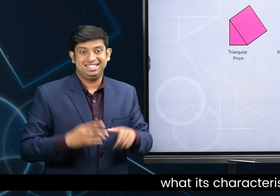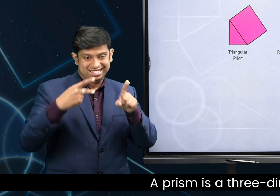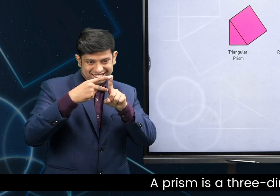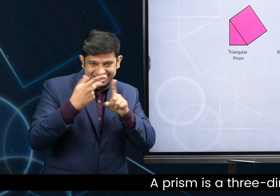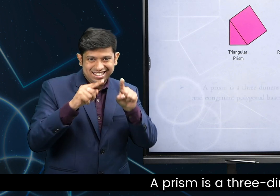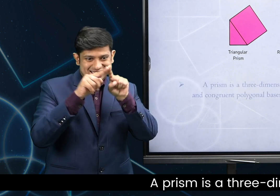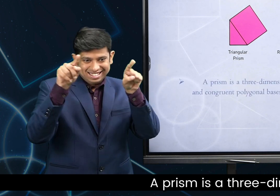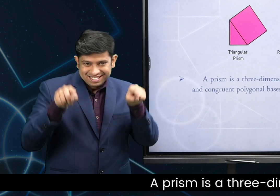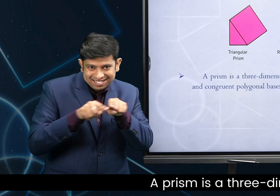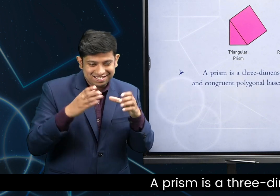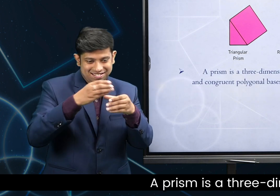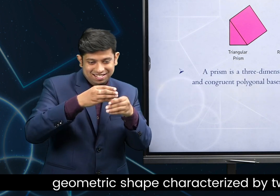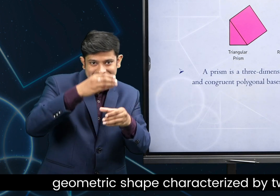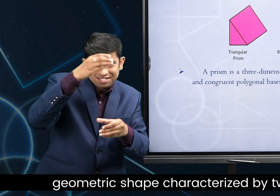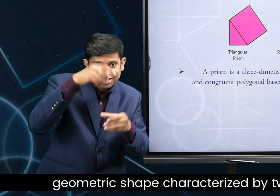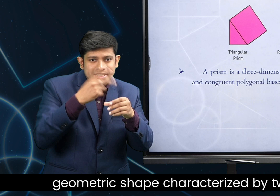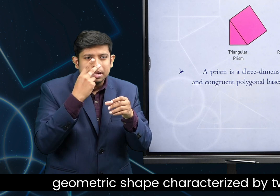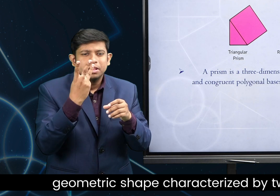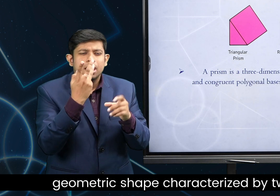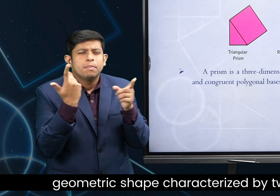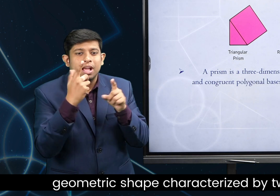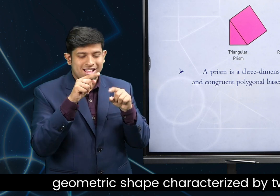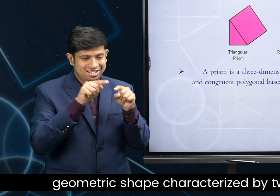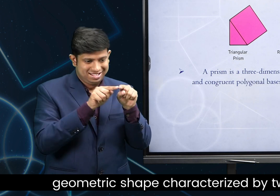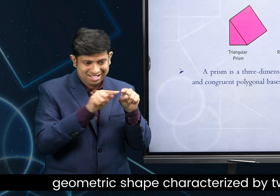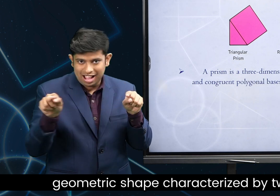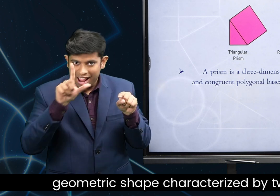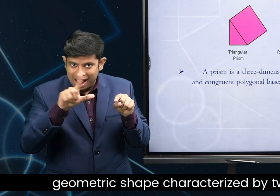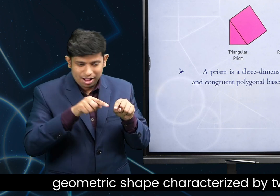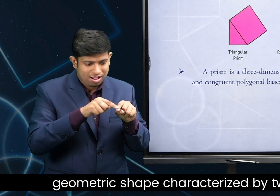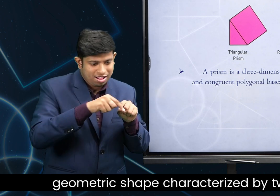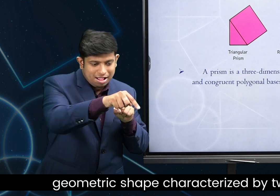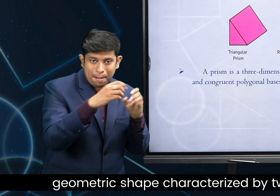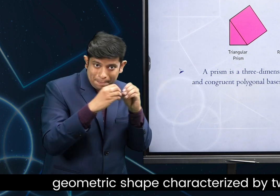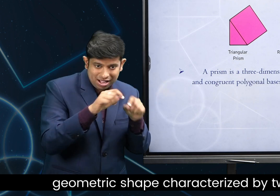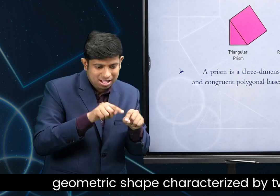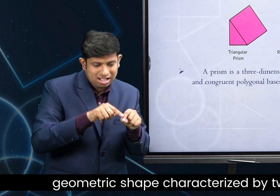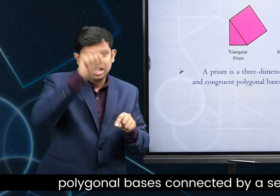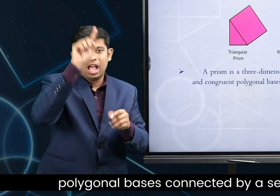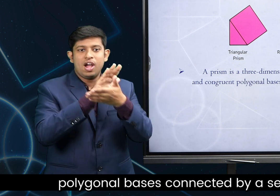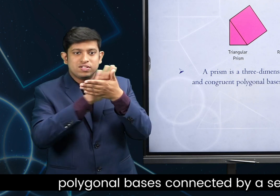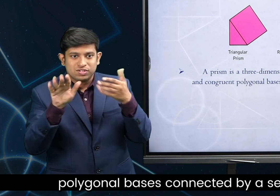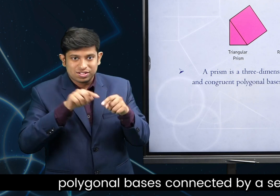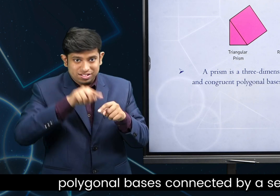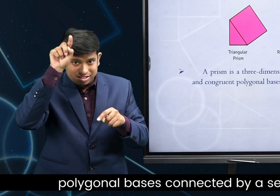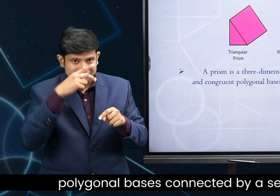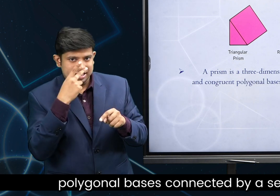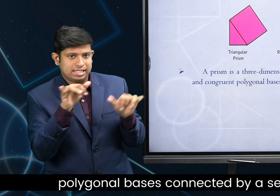A prism is a three-dimensional geometric shape characterized by two parallel and congruent polygonal bases connected by a